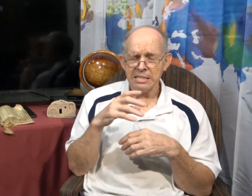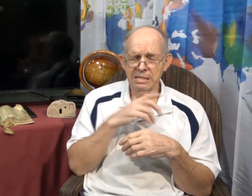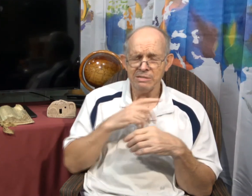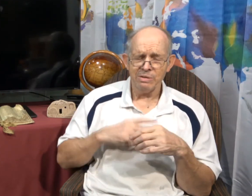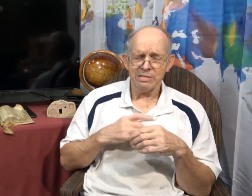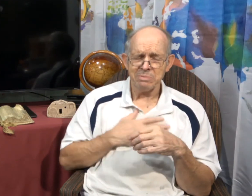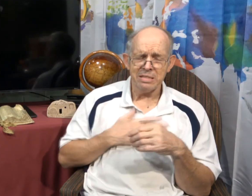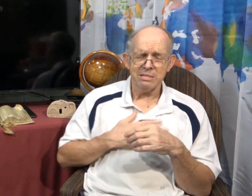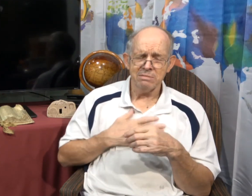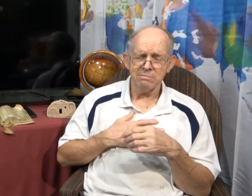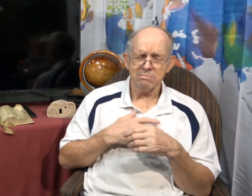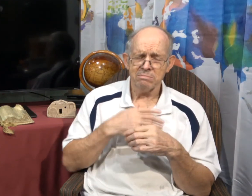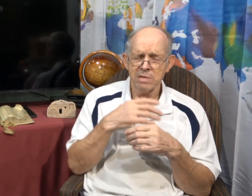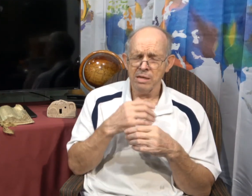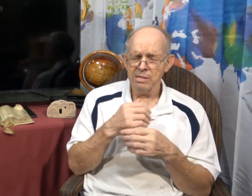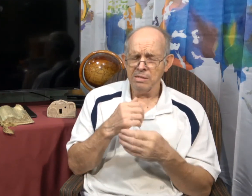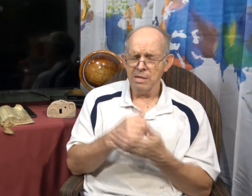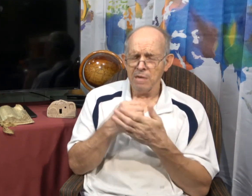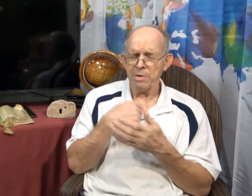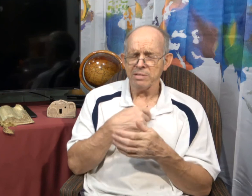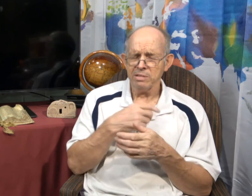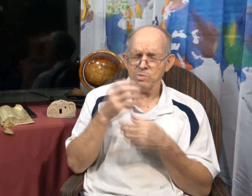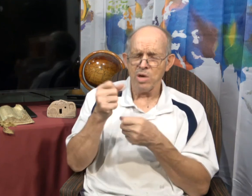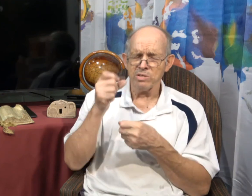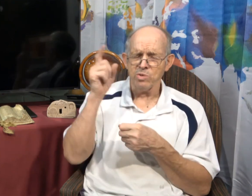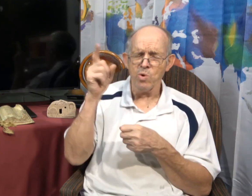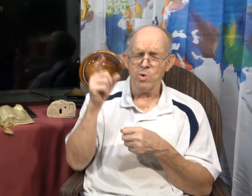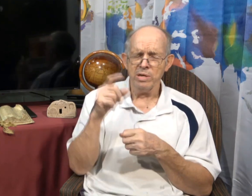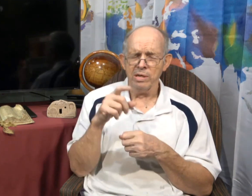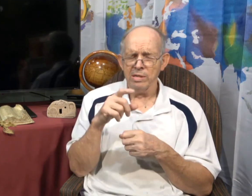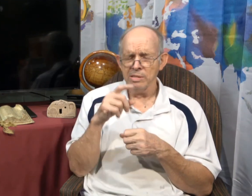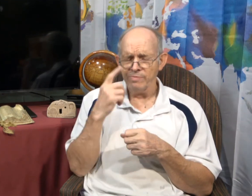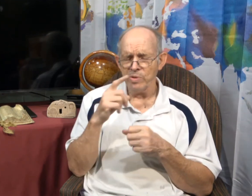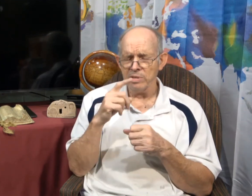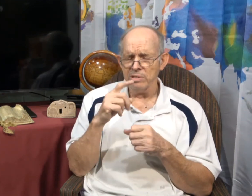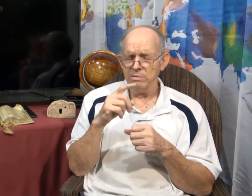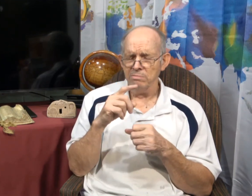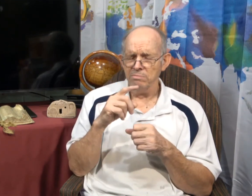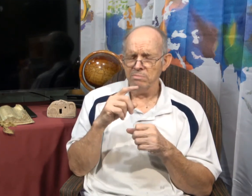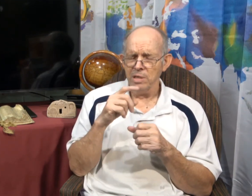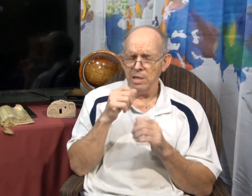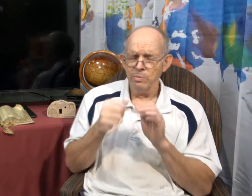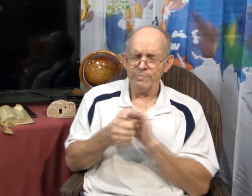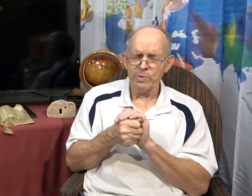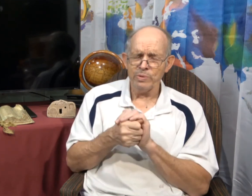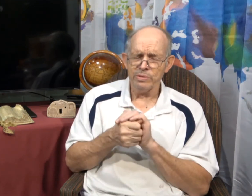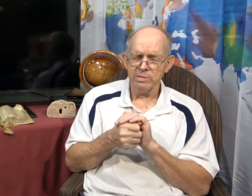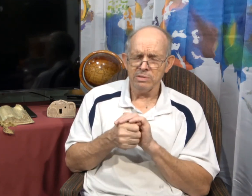And let us be. Help us stress you for the fears,